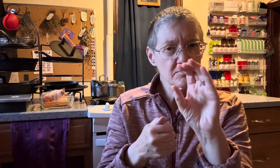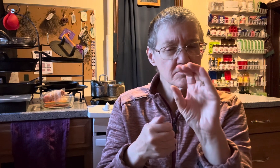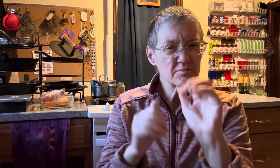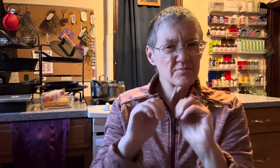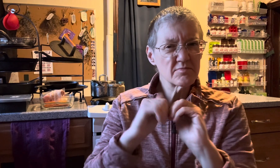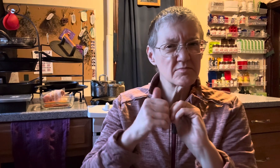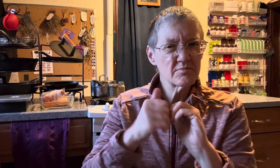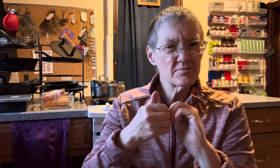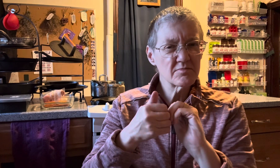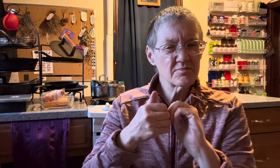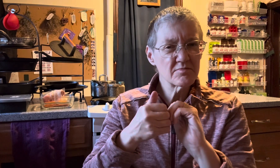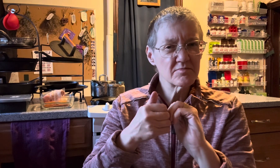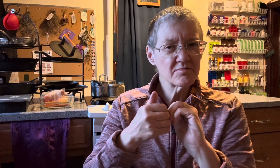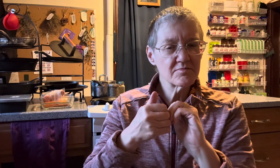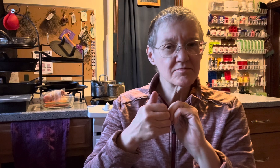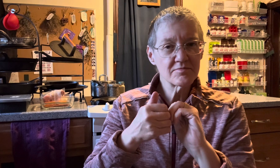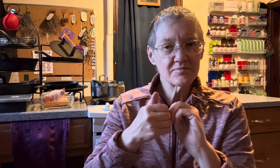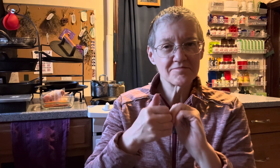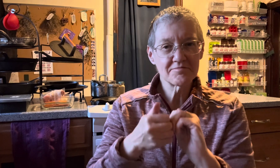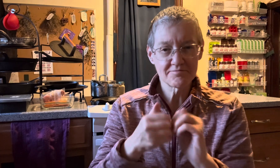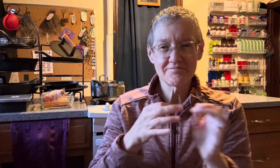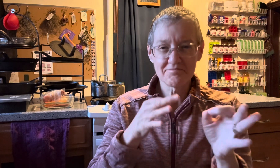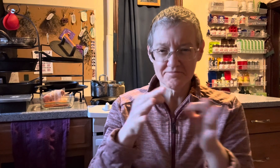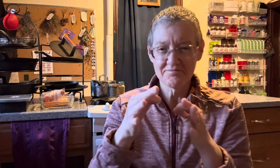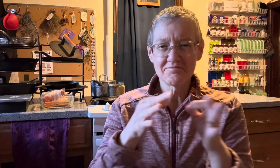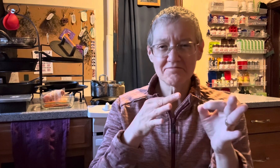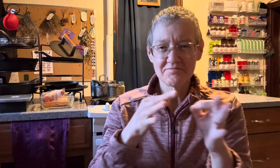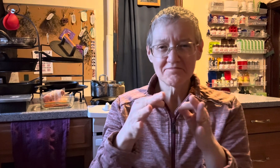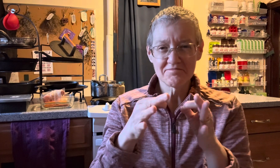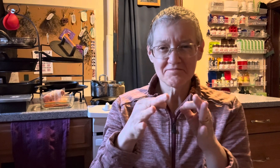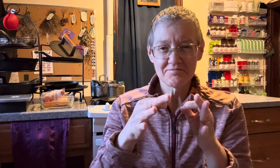total grams of carbs? Let me explain.